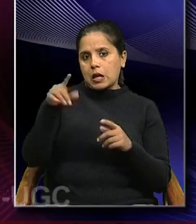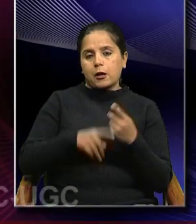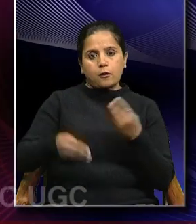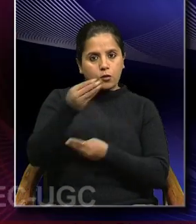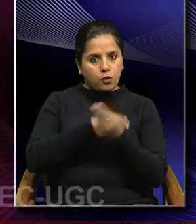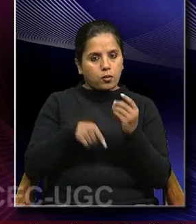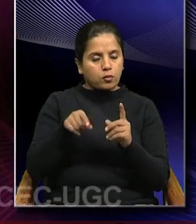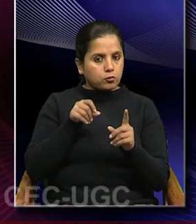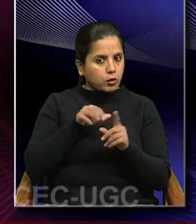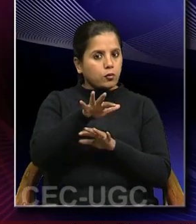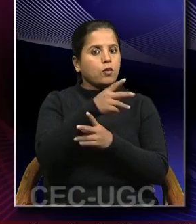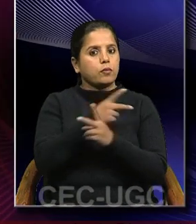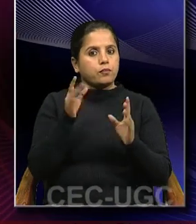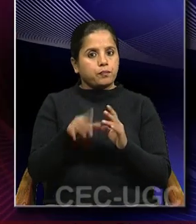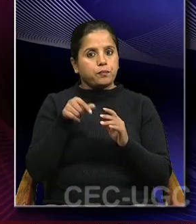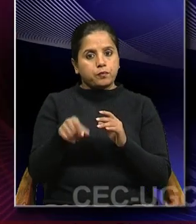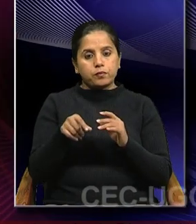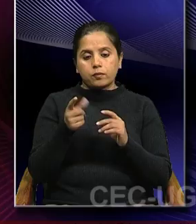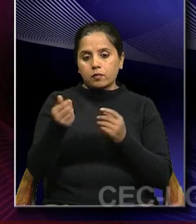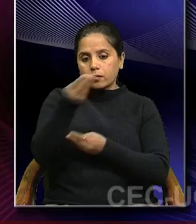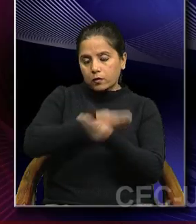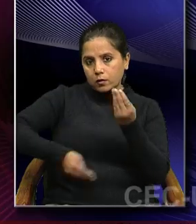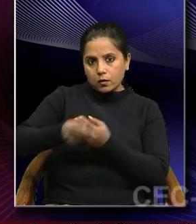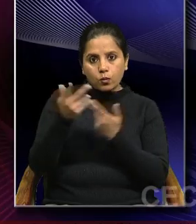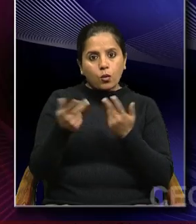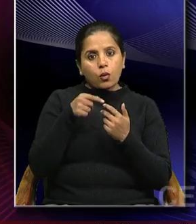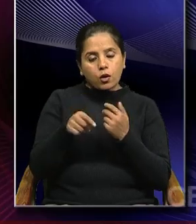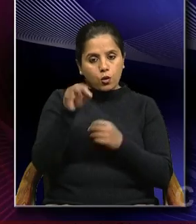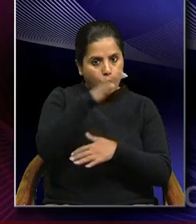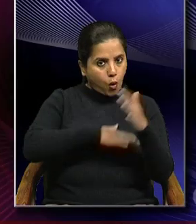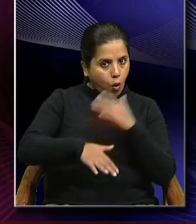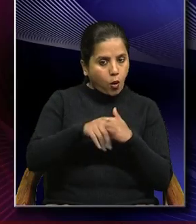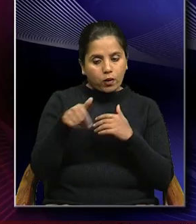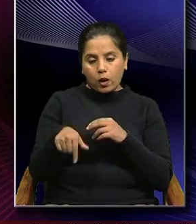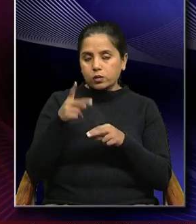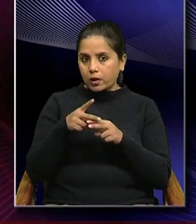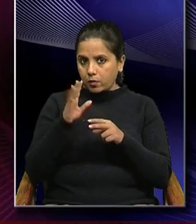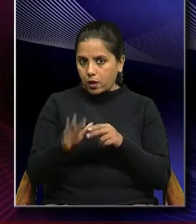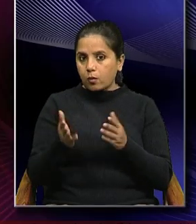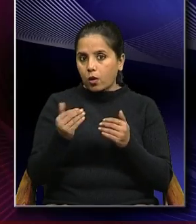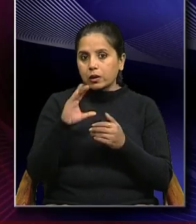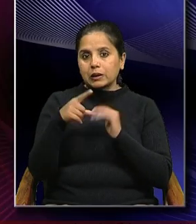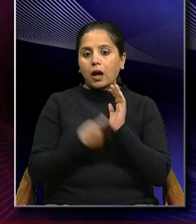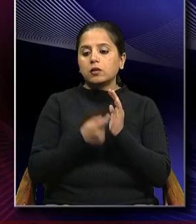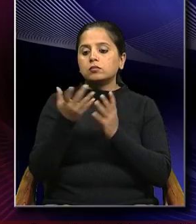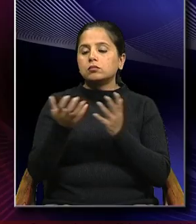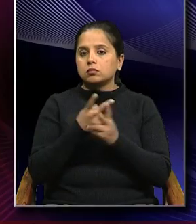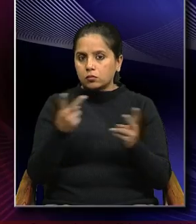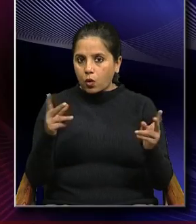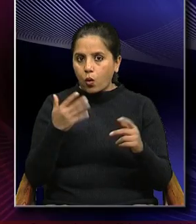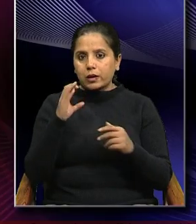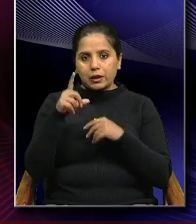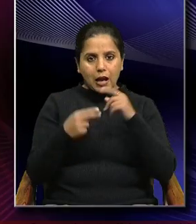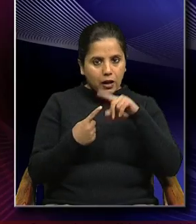economically influence transactions between an organization and its existing and potential customers, or you can say clients